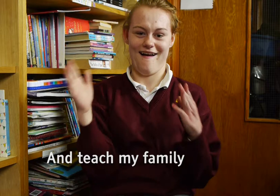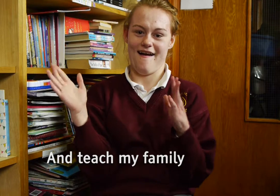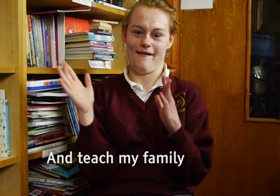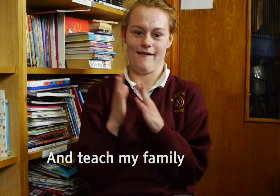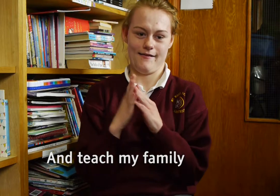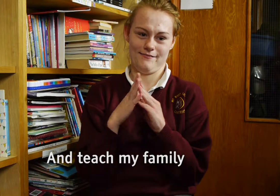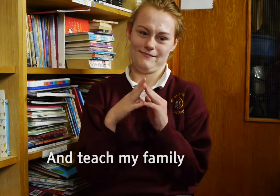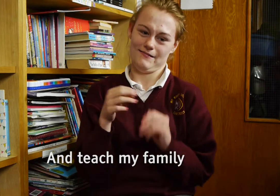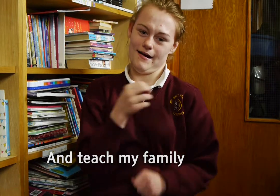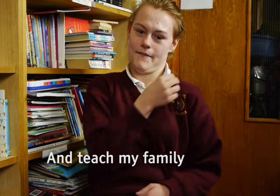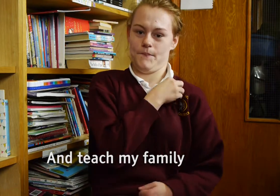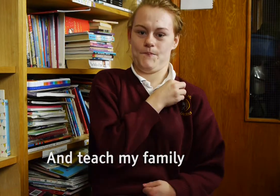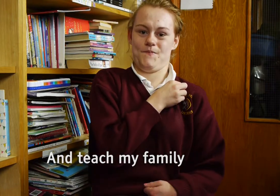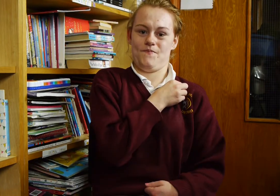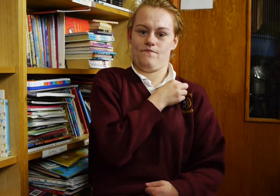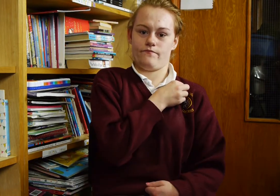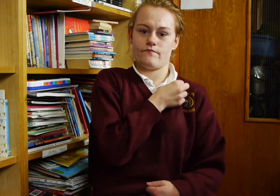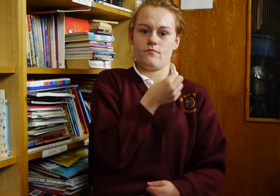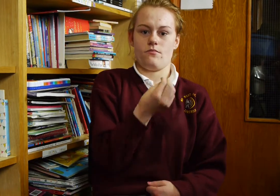And teach my family.